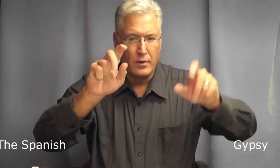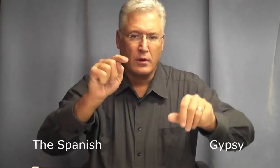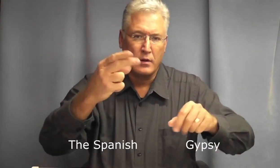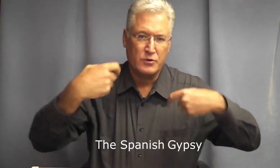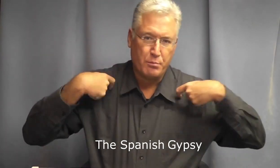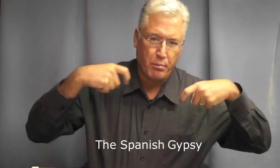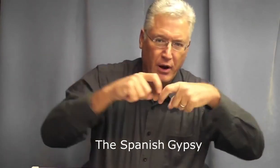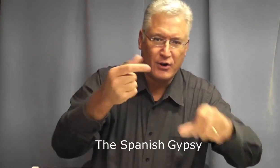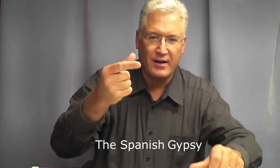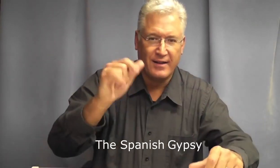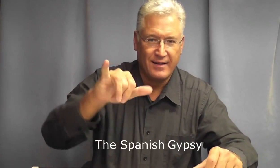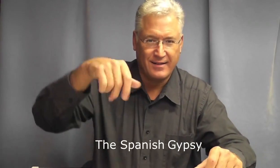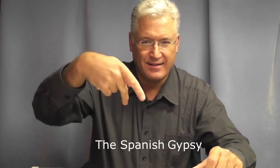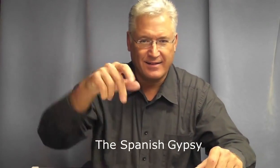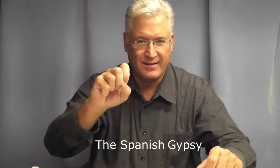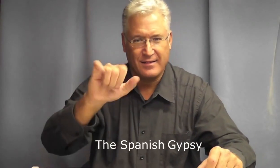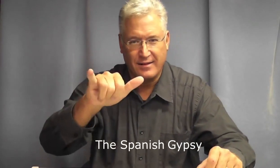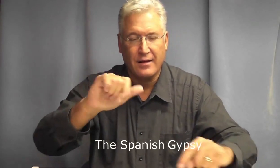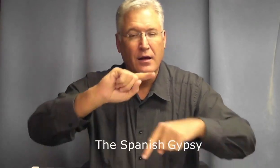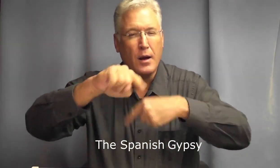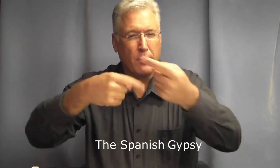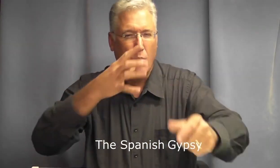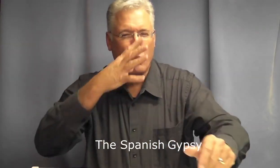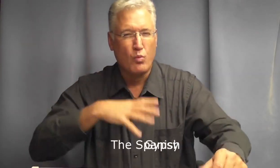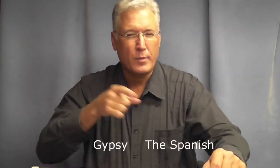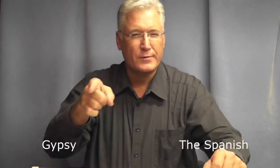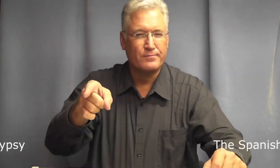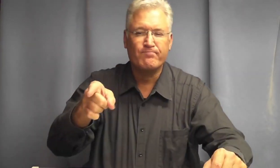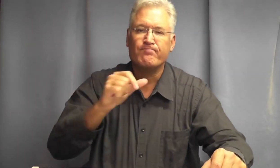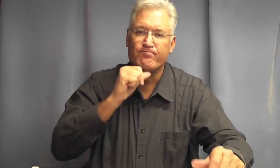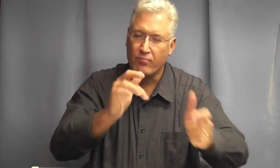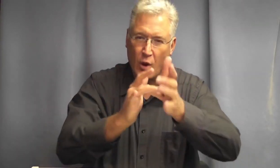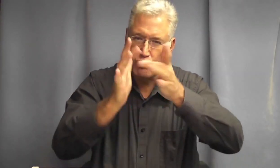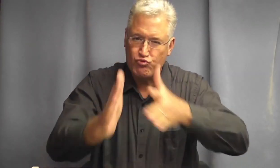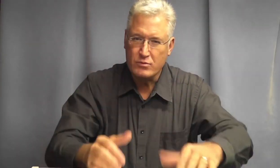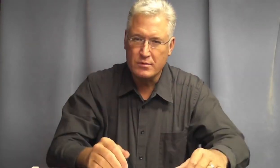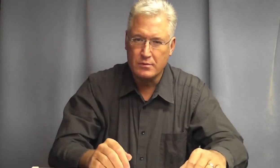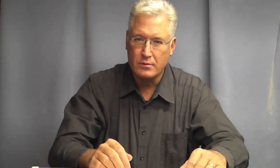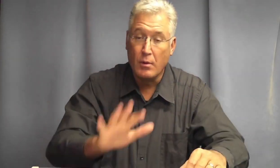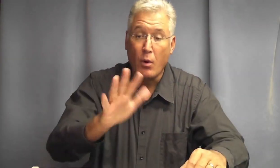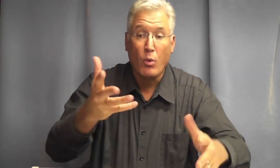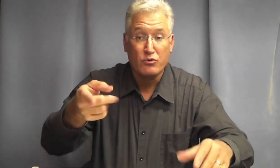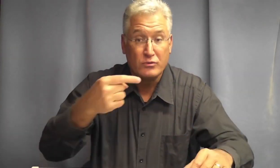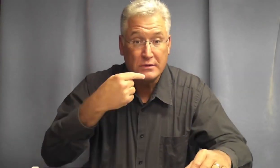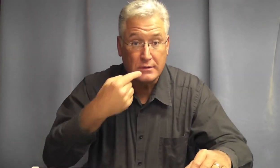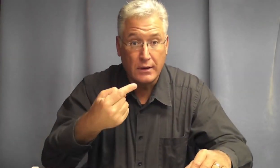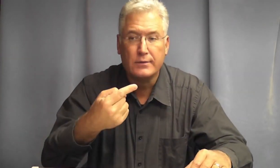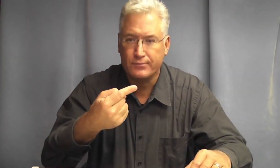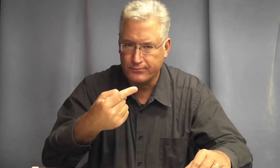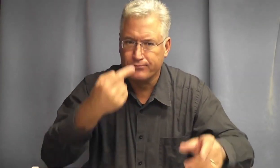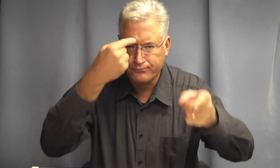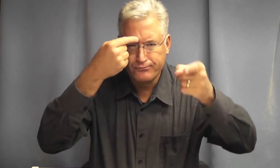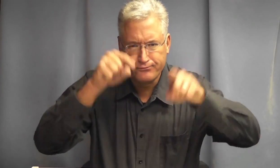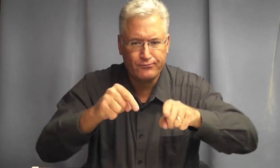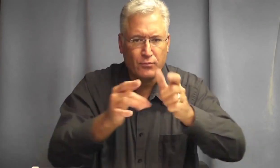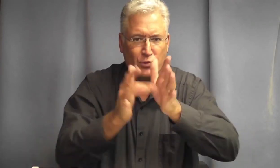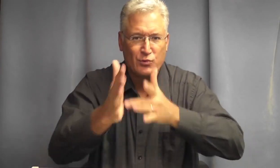he was a poet, and he wrote The Spanish Gypsy. It's about a woman. Now, she's not a Christian, but what